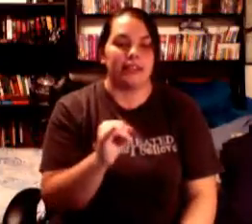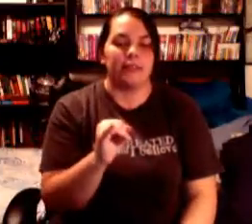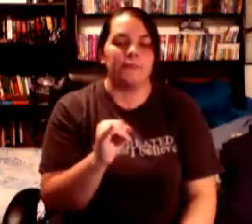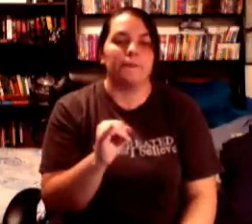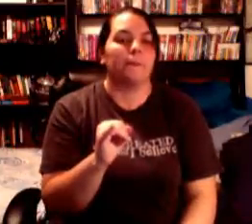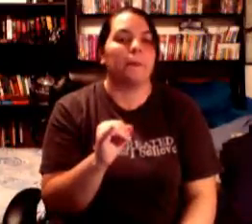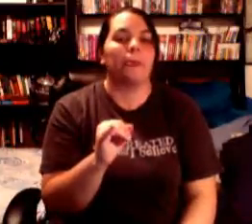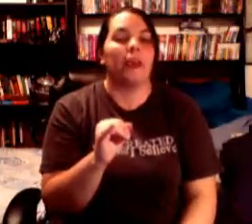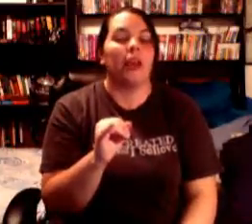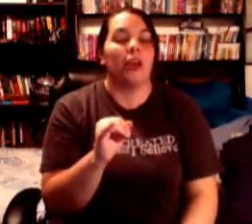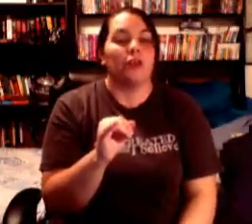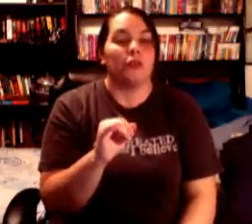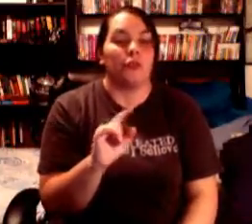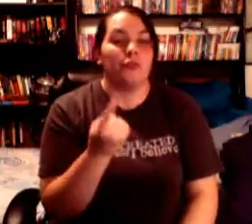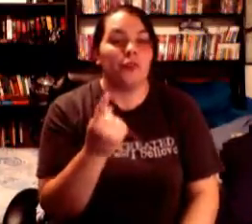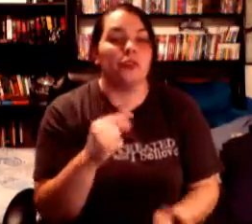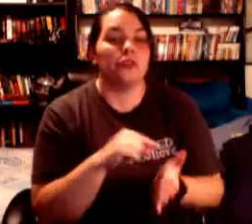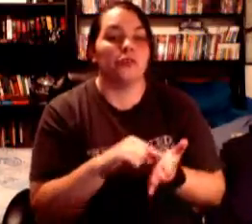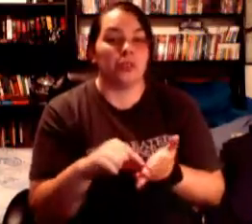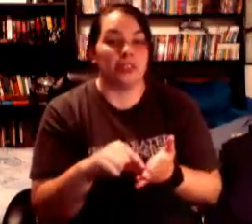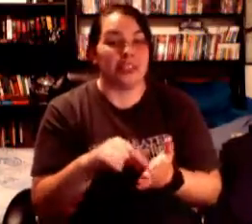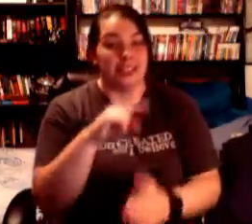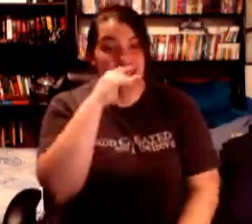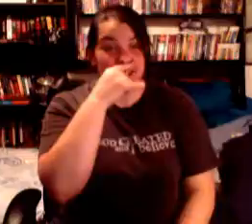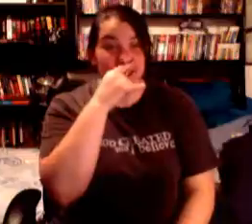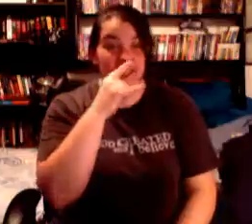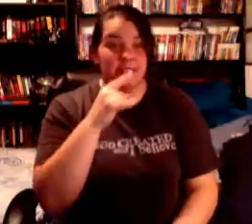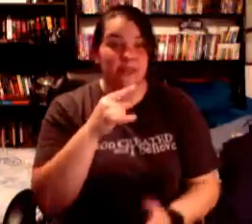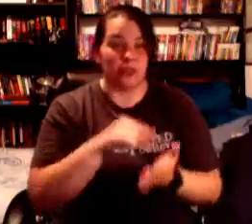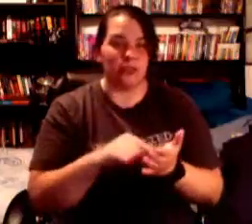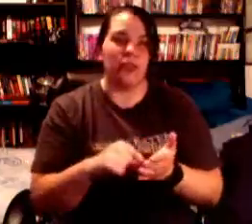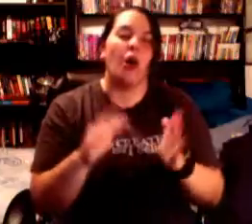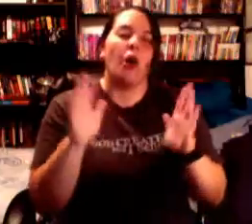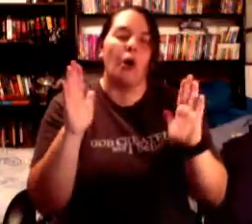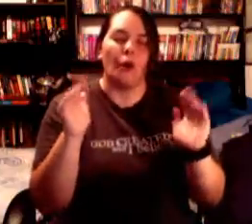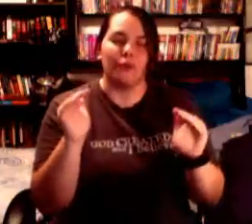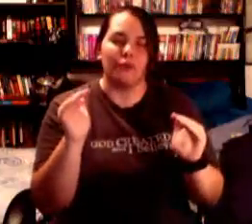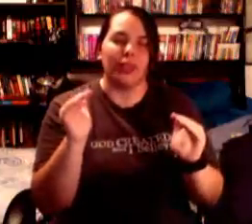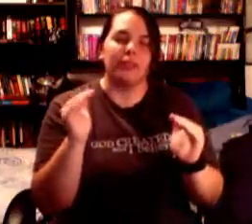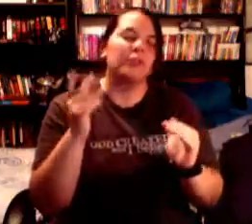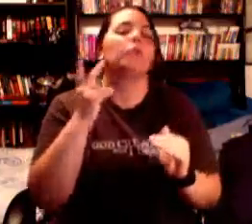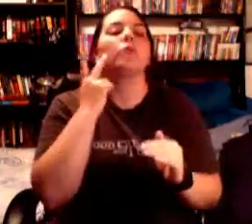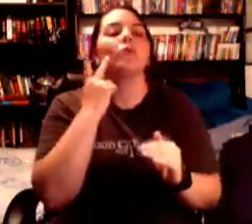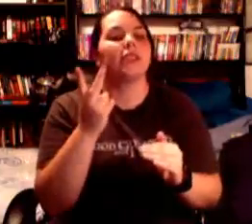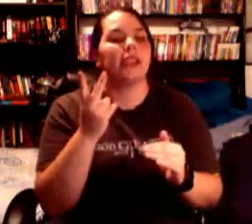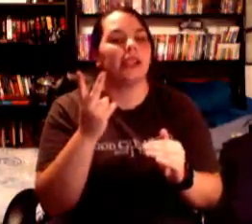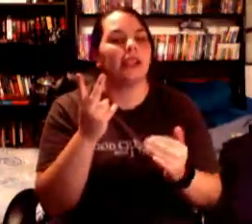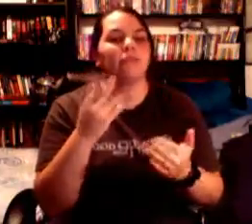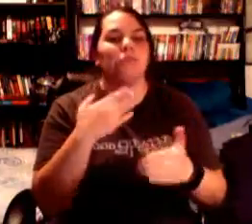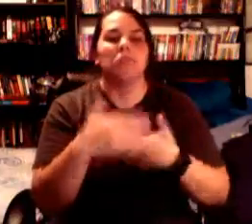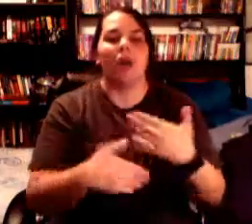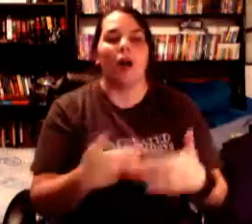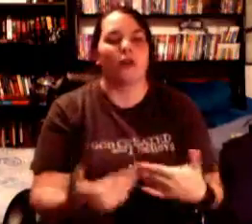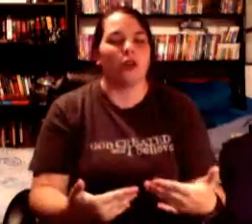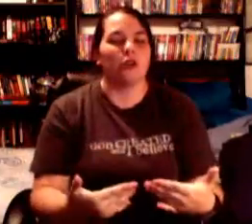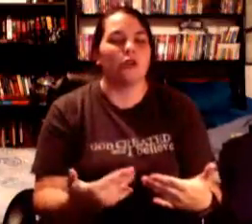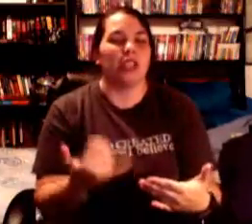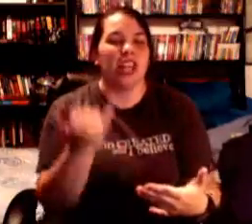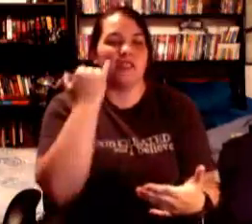is. So the first verse is the kids' verse. Hopefully. We'll see how it goes if